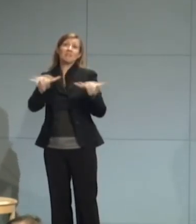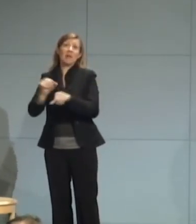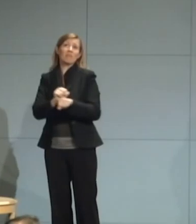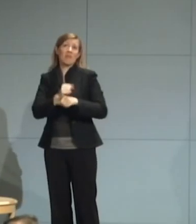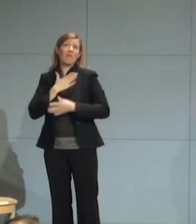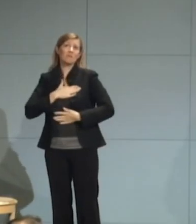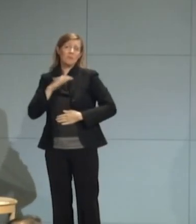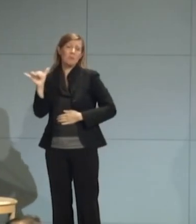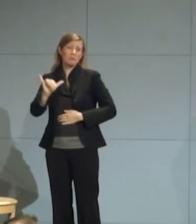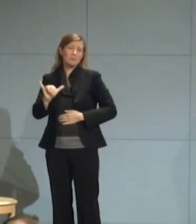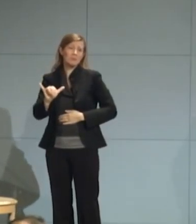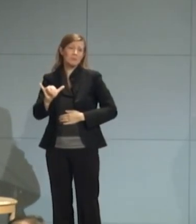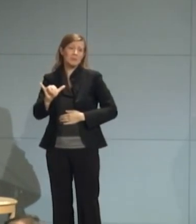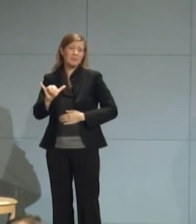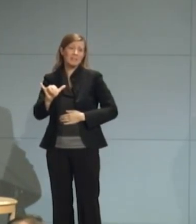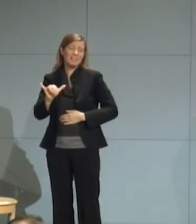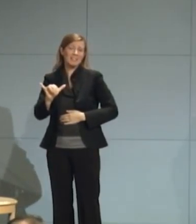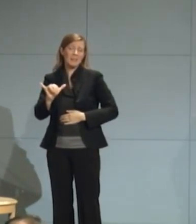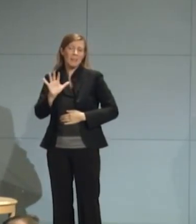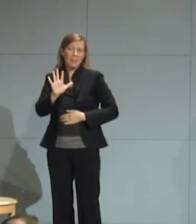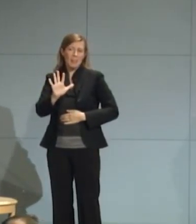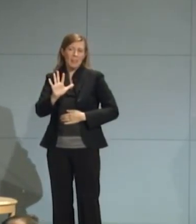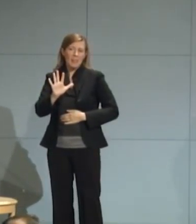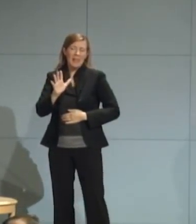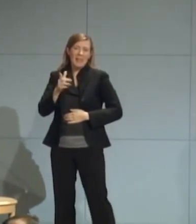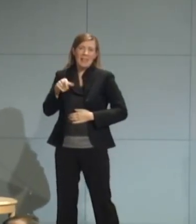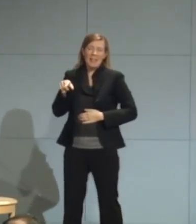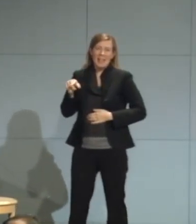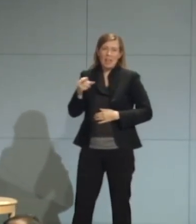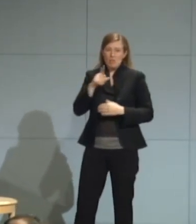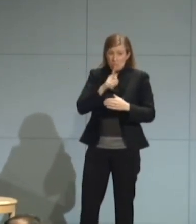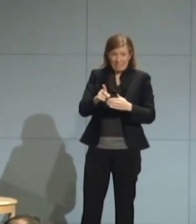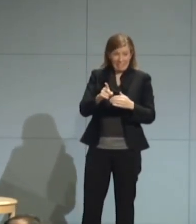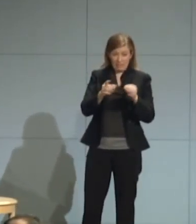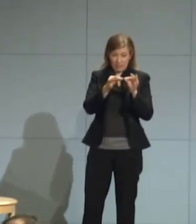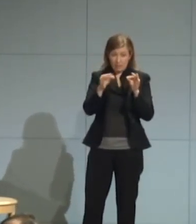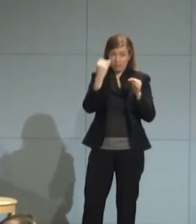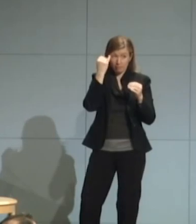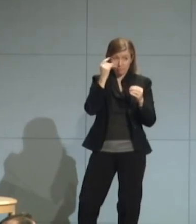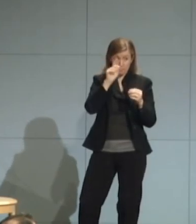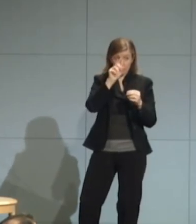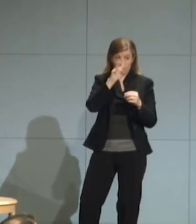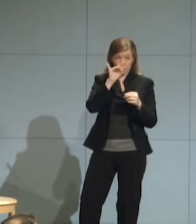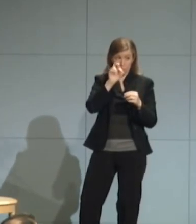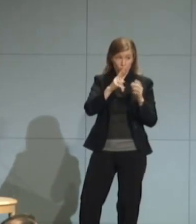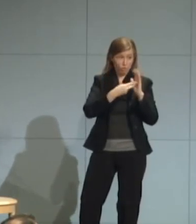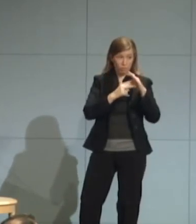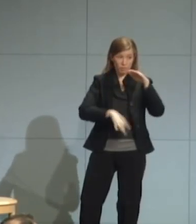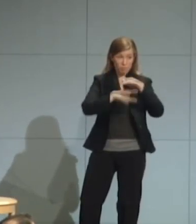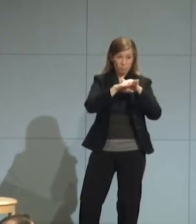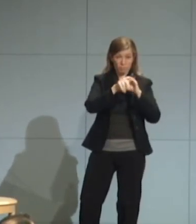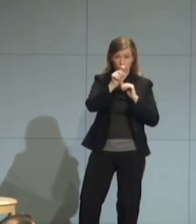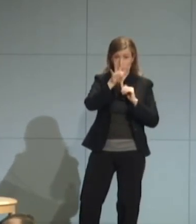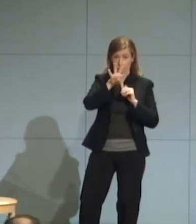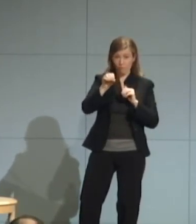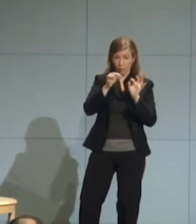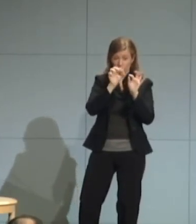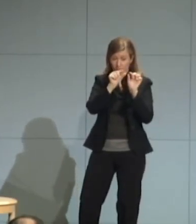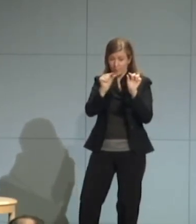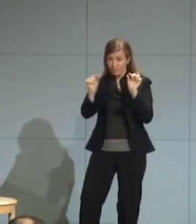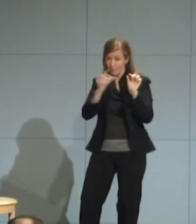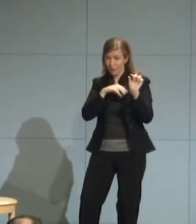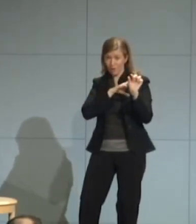Why can't we just leave that in the past? But this is coming from some of the very same people who were the first